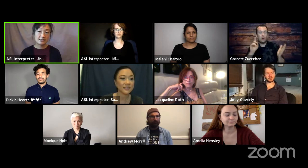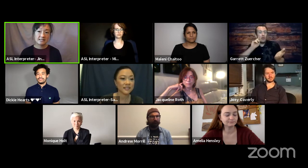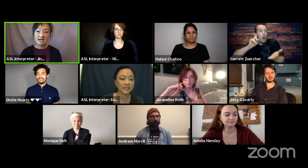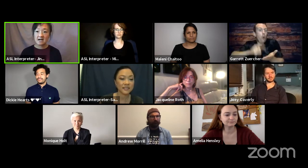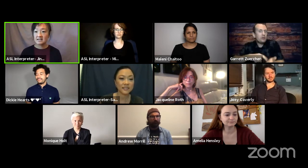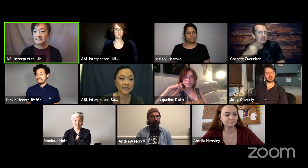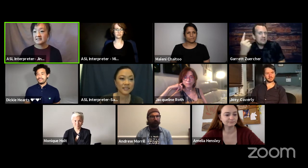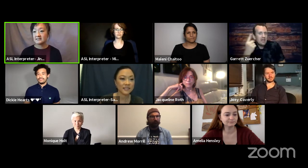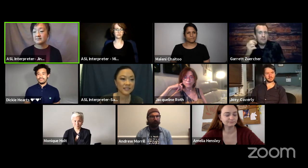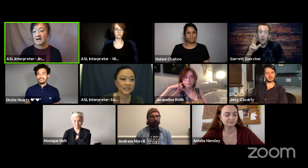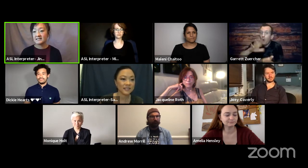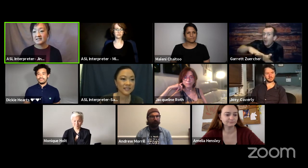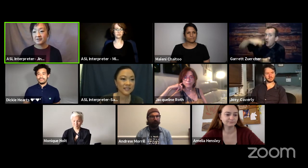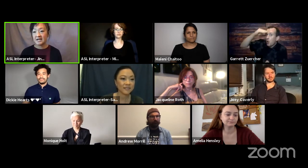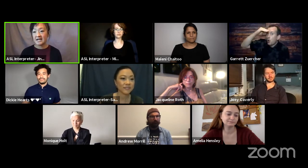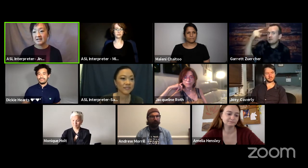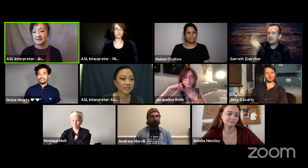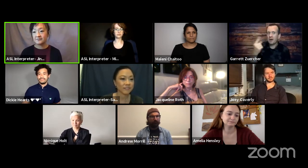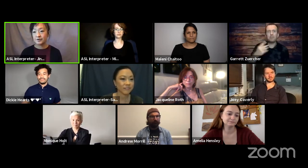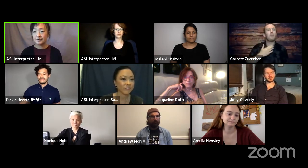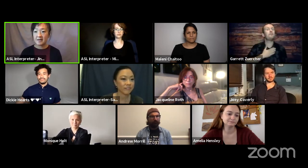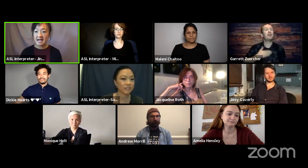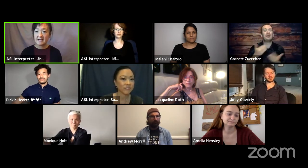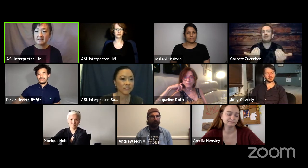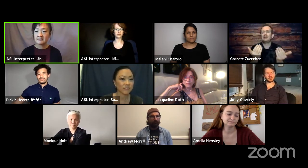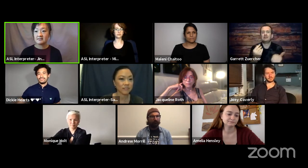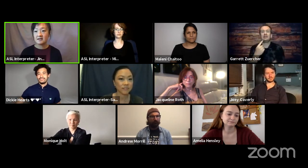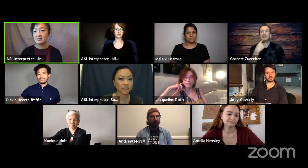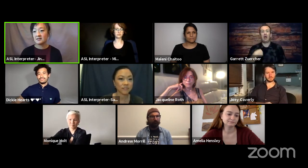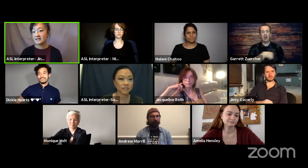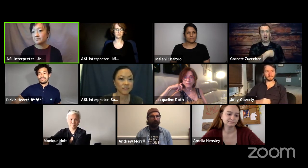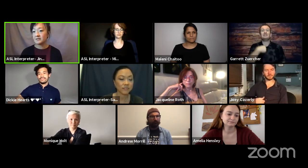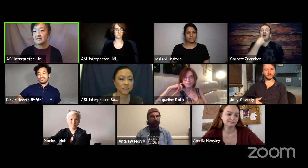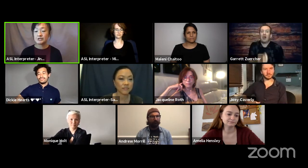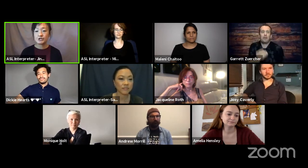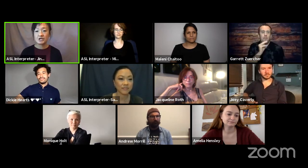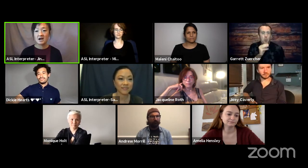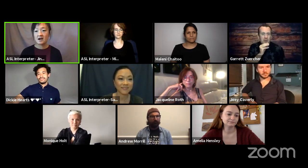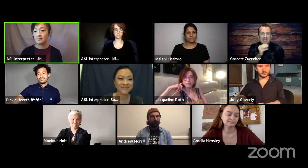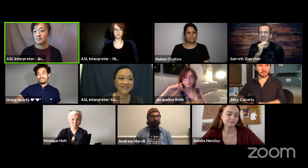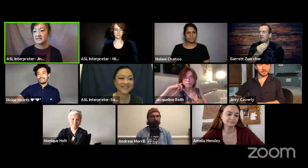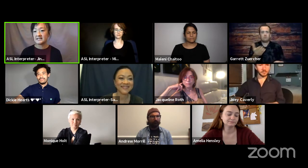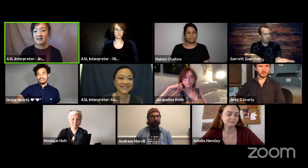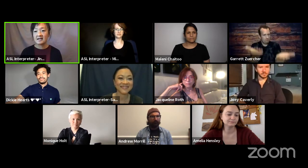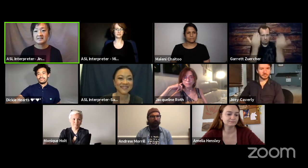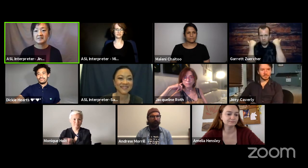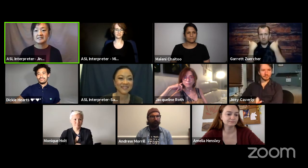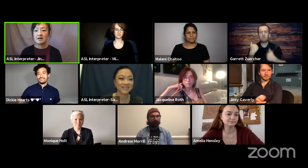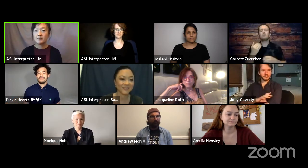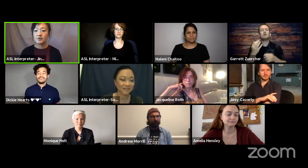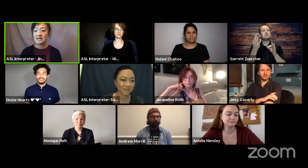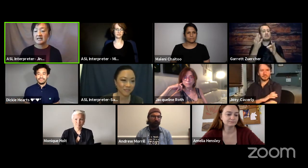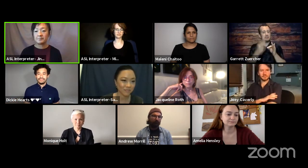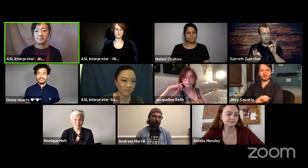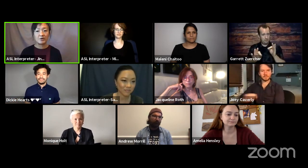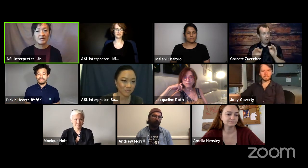and cons, positive or negative, good, bad, ugly, please share. Please tell us. Please tell Monique. Bring it